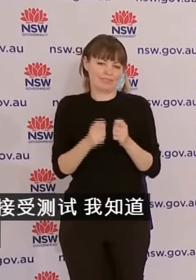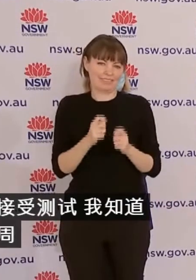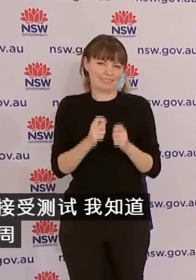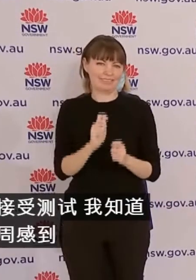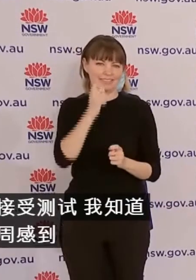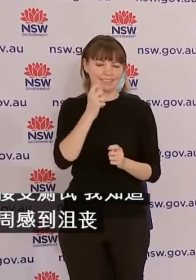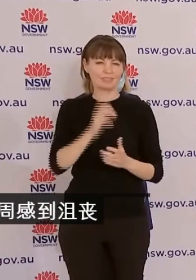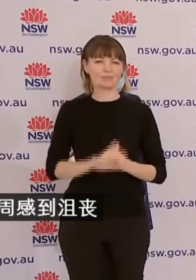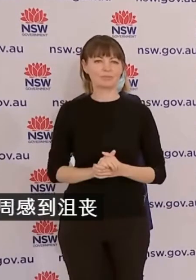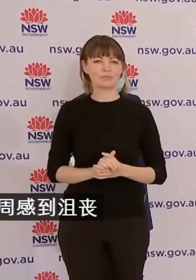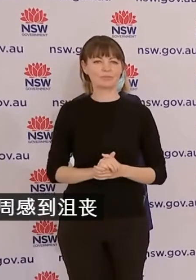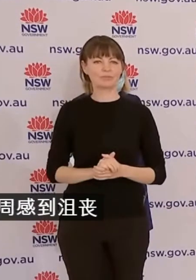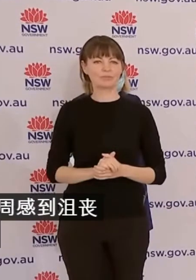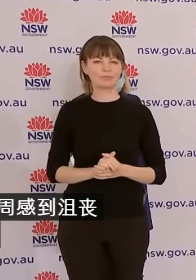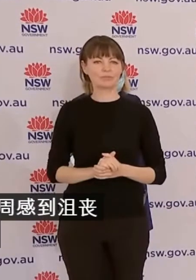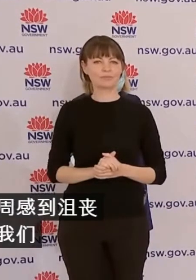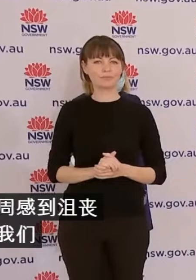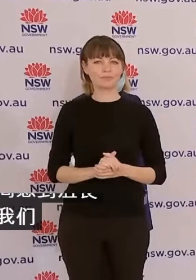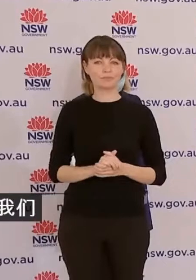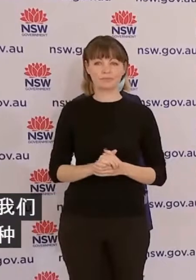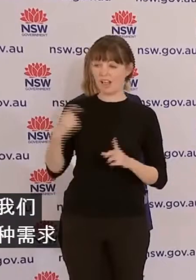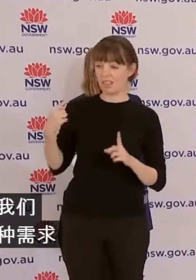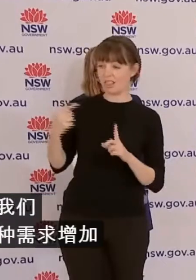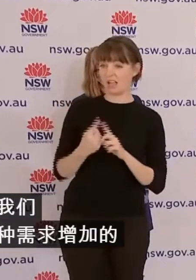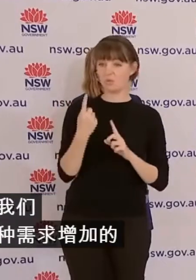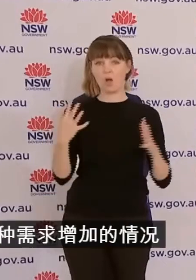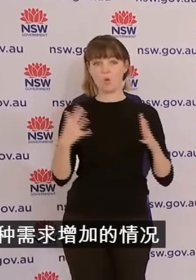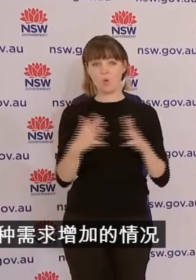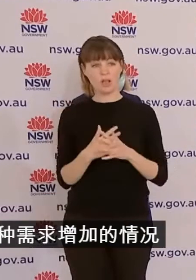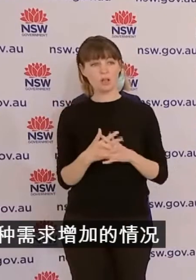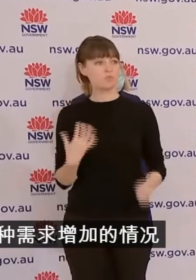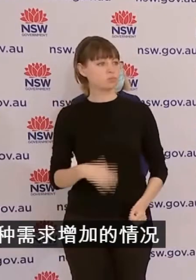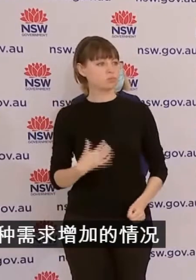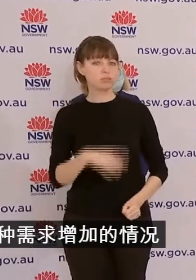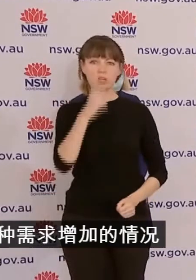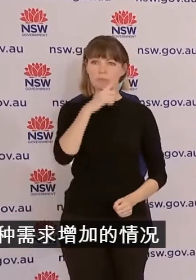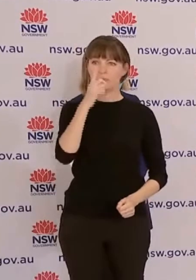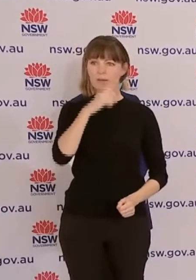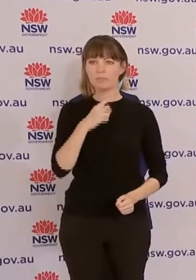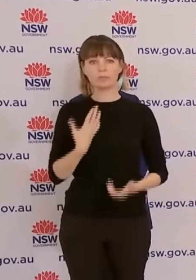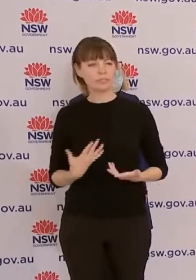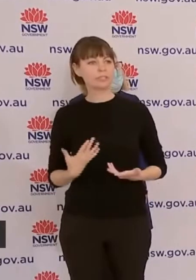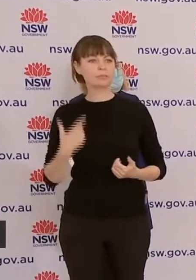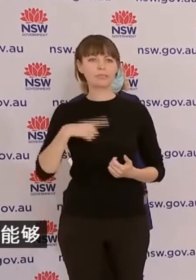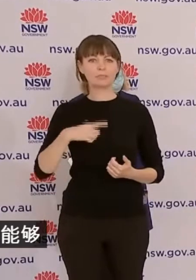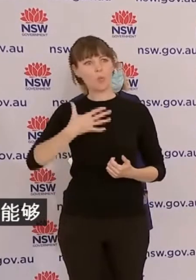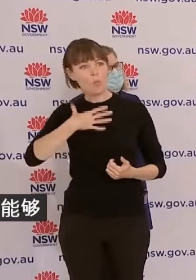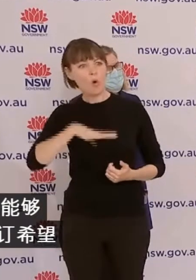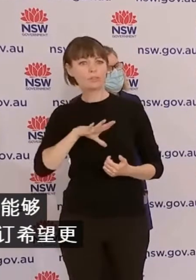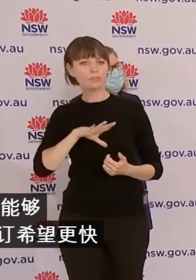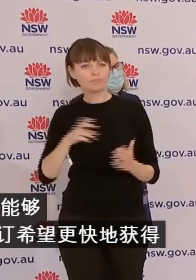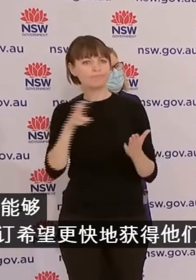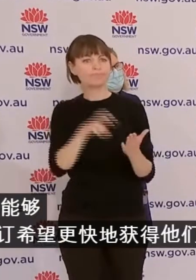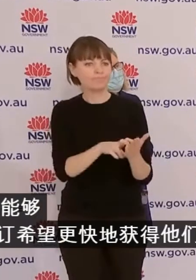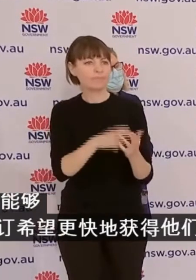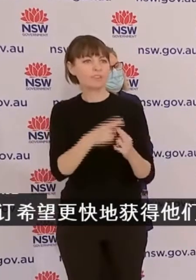been frustrated in the last week in particular, where we've seen an increase in demand in vaccination, where people want to be able to book more efficiently